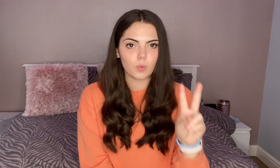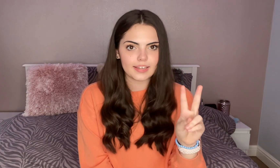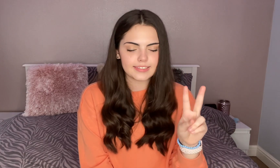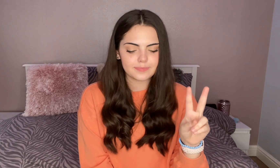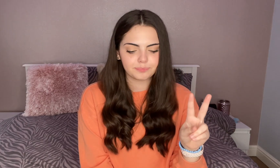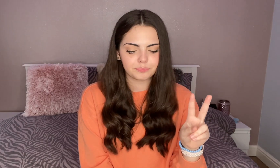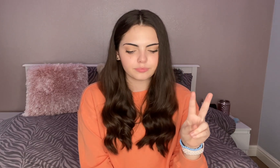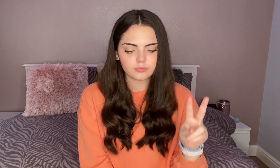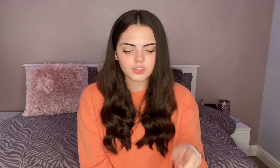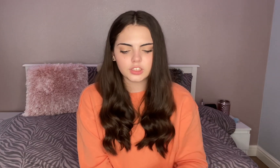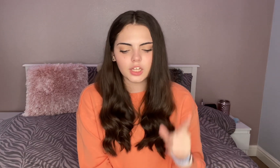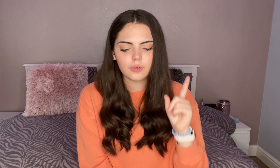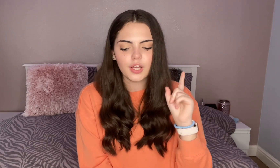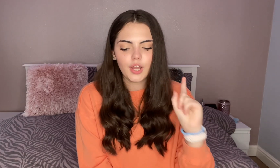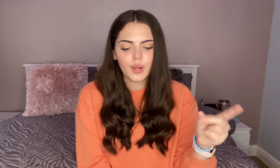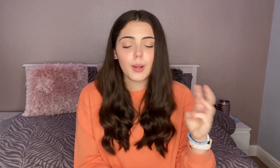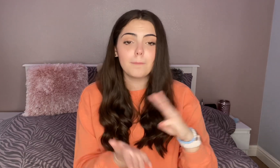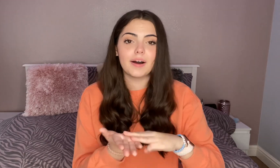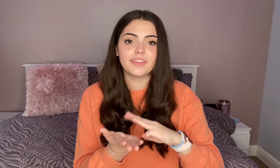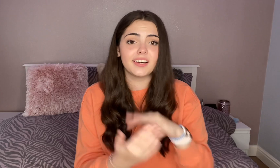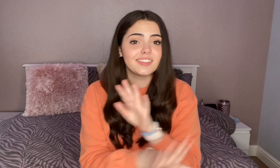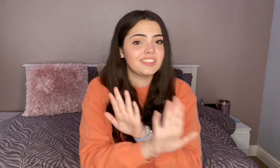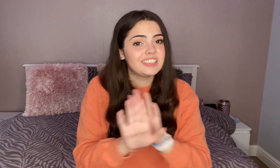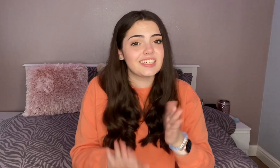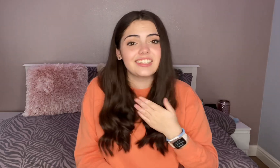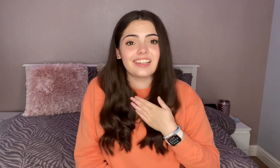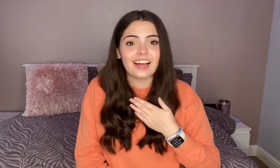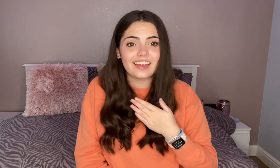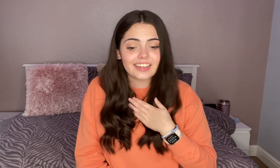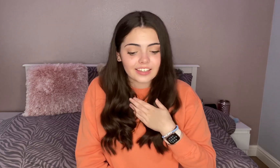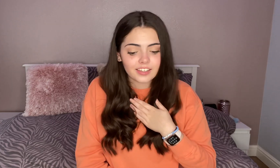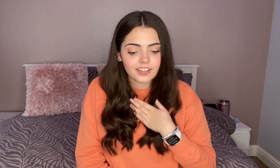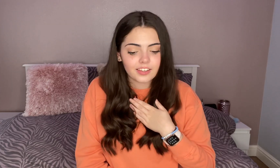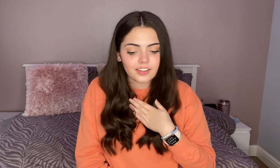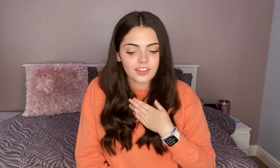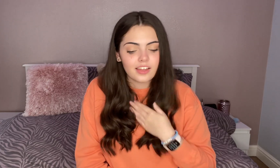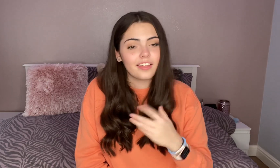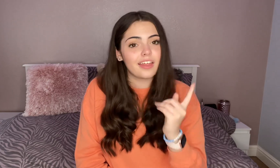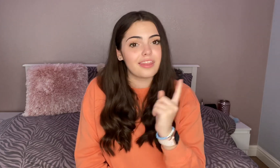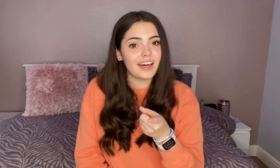twice. So her mother doesn't like that